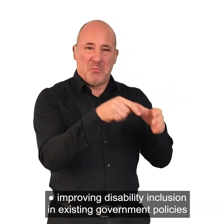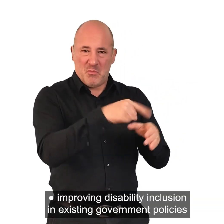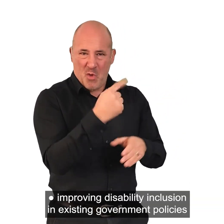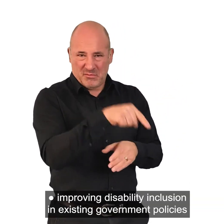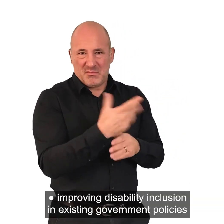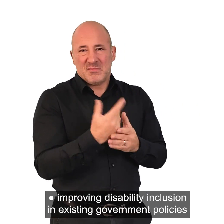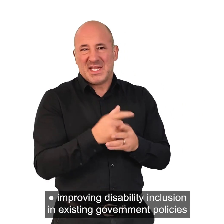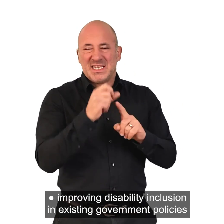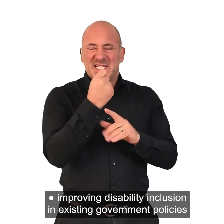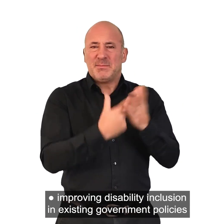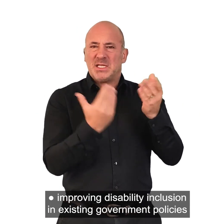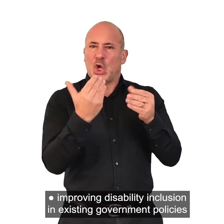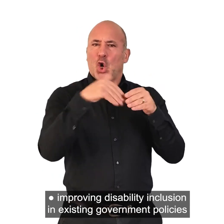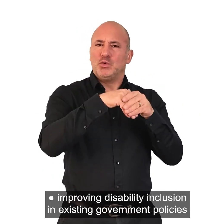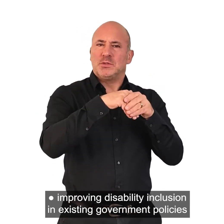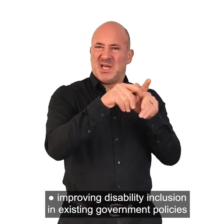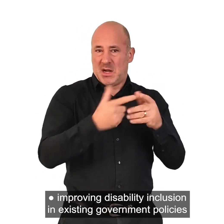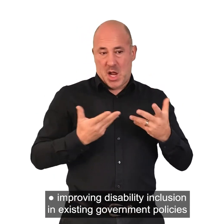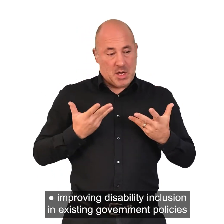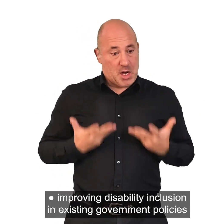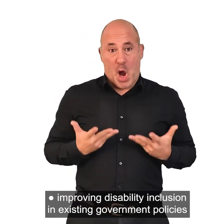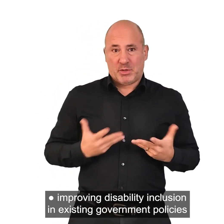Improving disability inclusion in existing government policies,